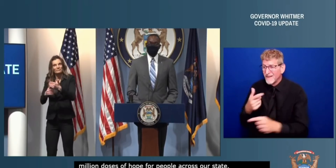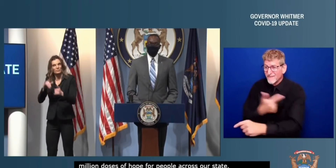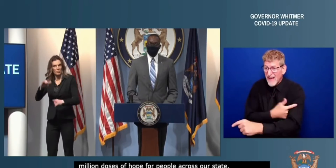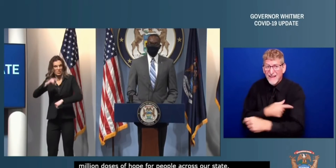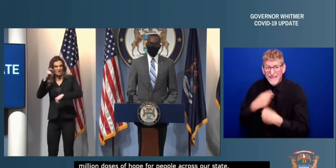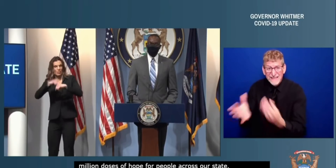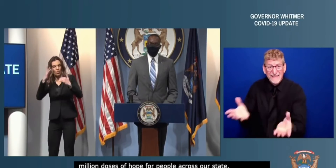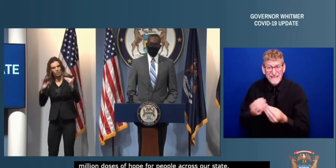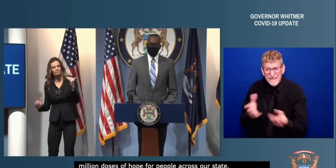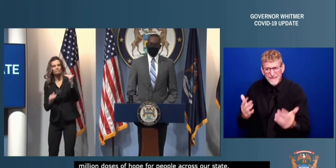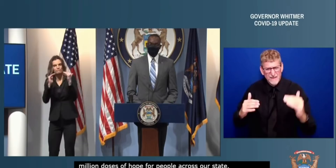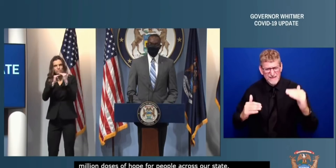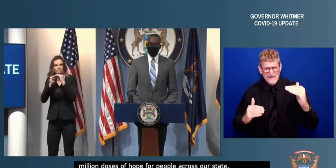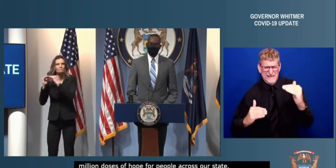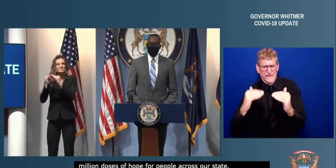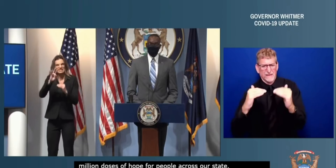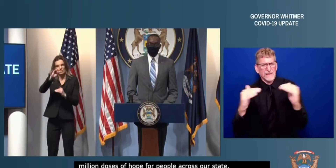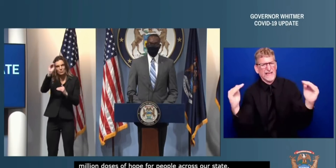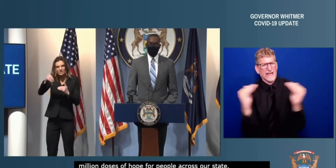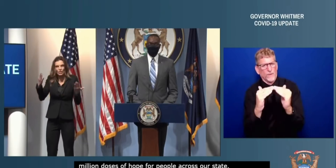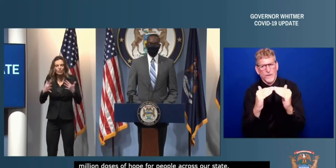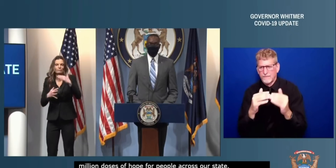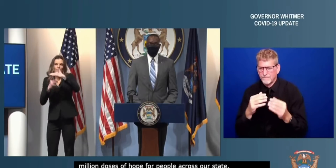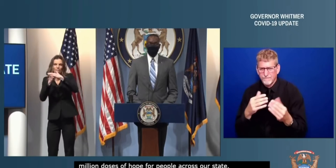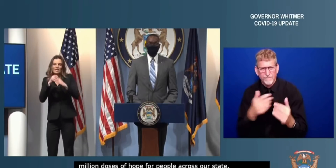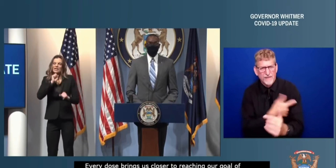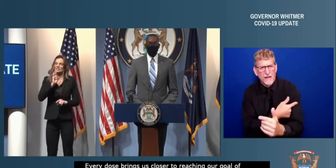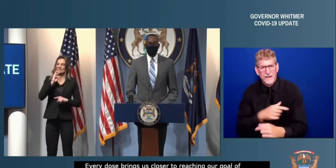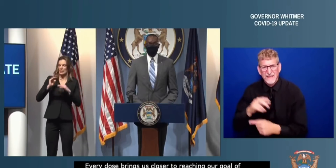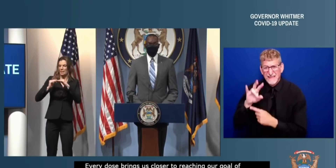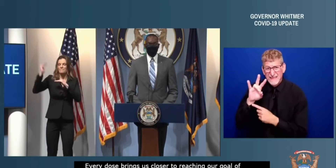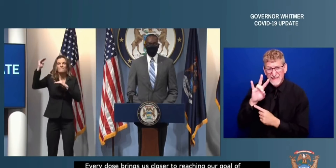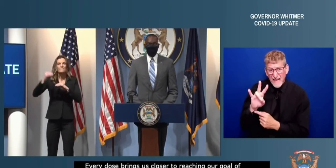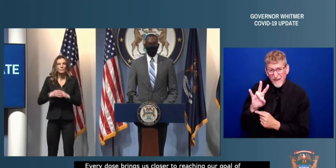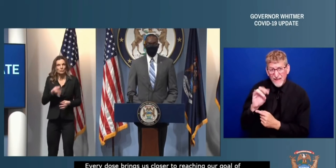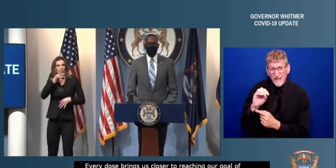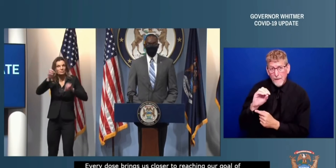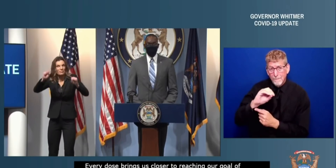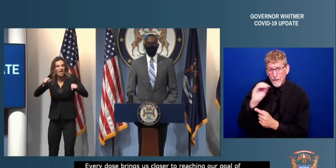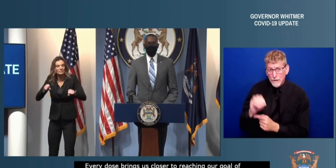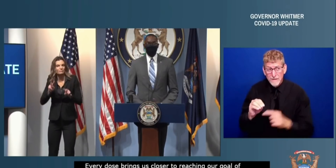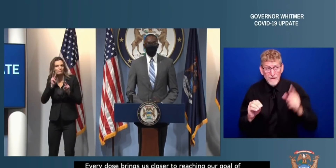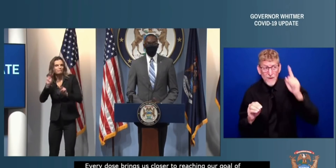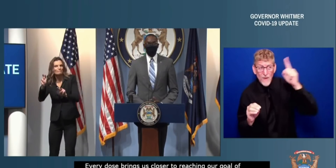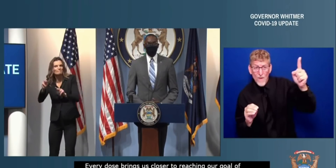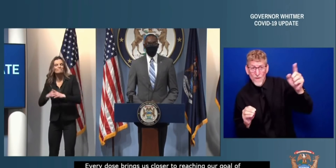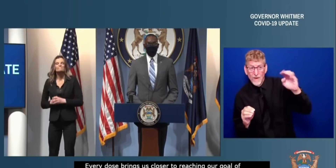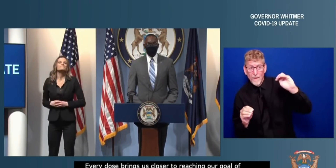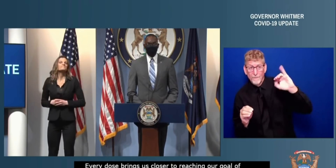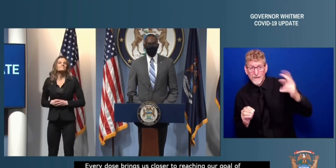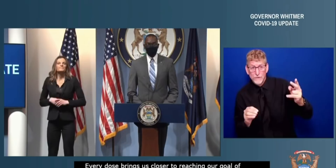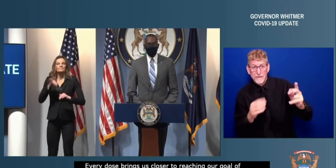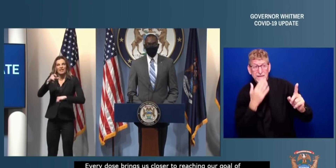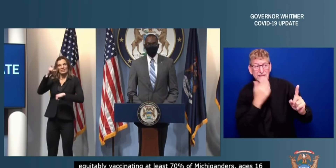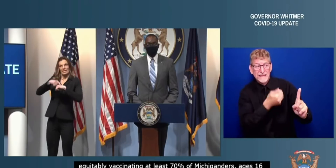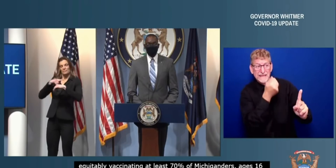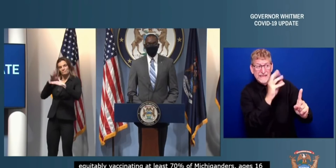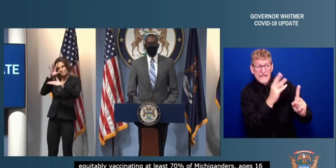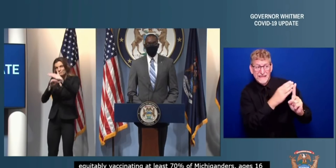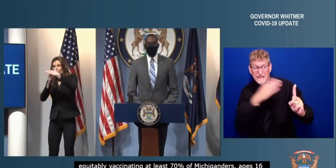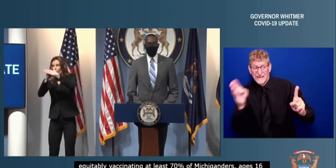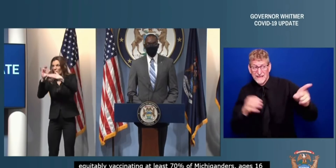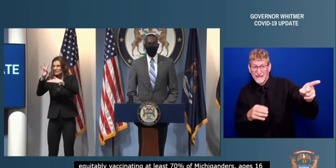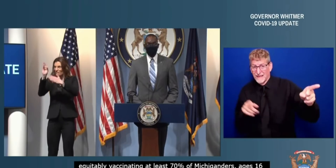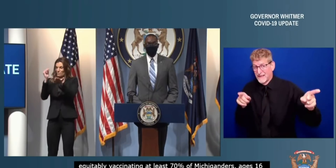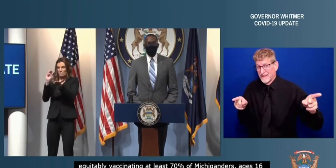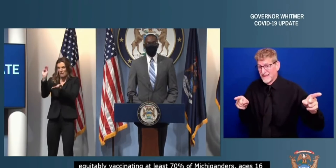at least 70% of Michiganders ages 16 and up as soon as possible. But as we get closer to achieving our goal, we have